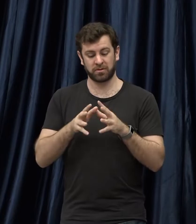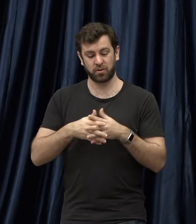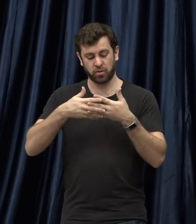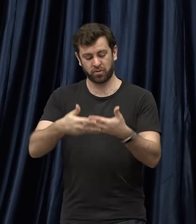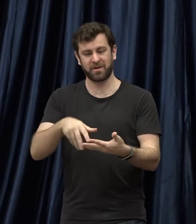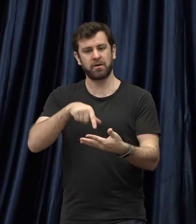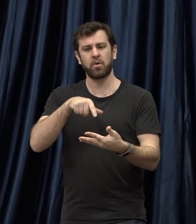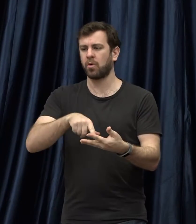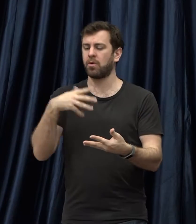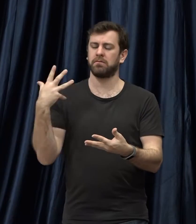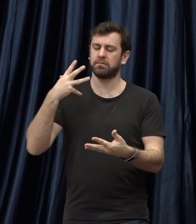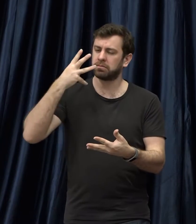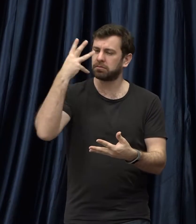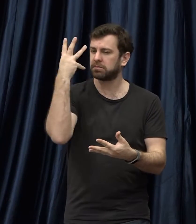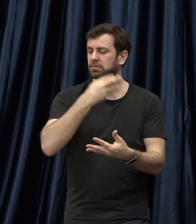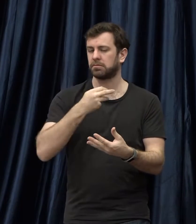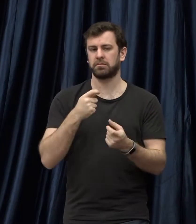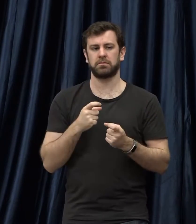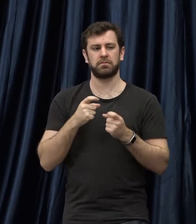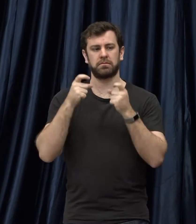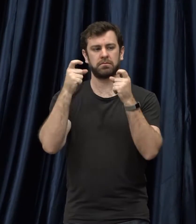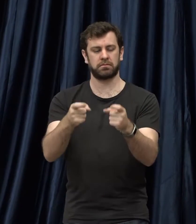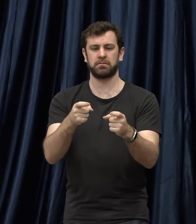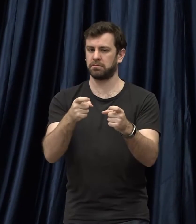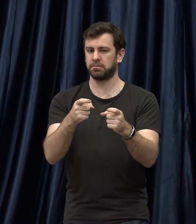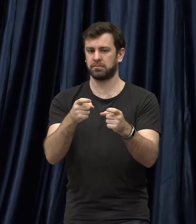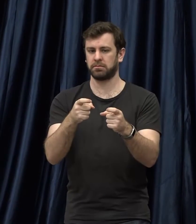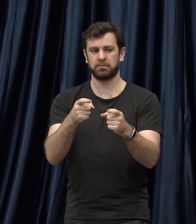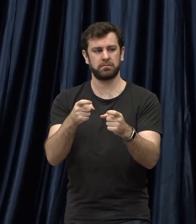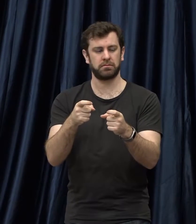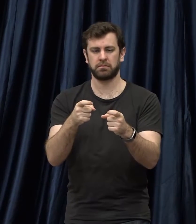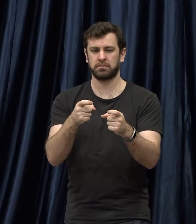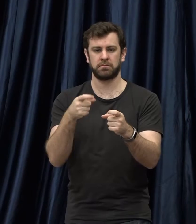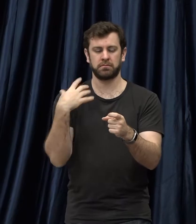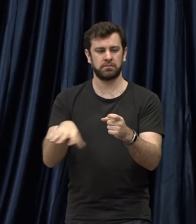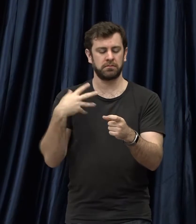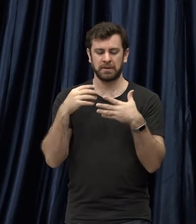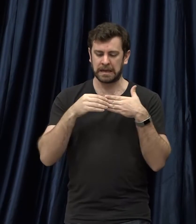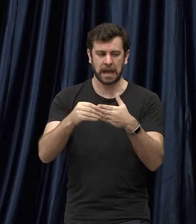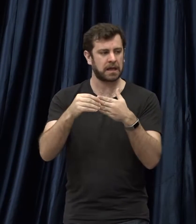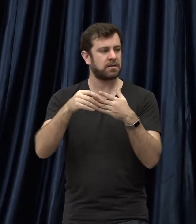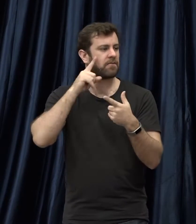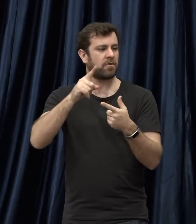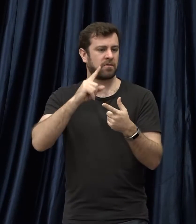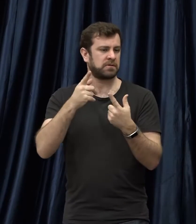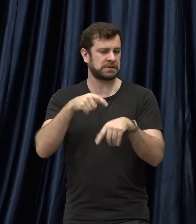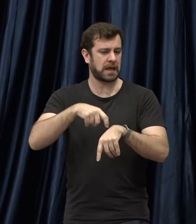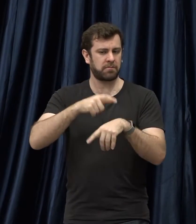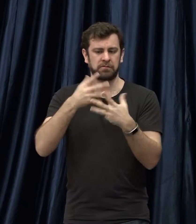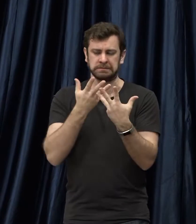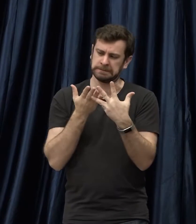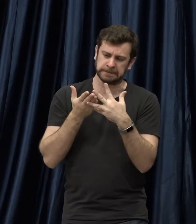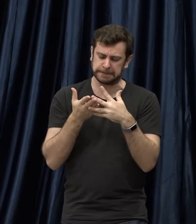beautiful gift. It was guidance that came in the time of the greatest difficulty.